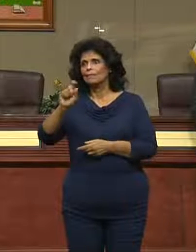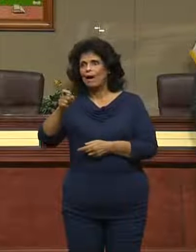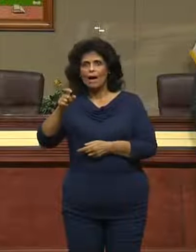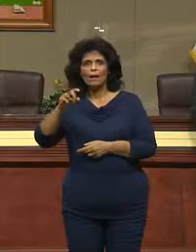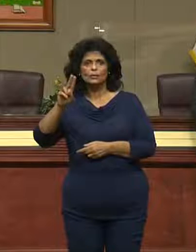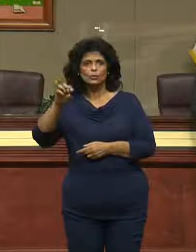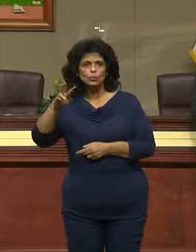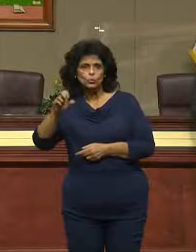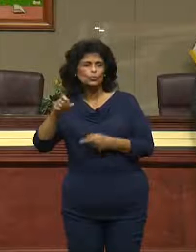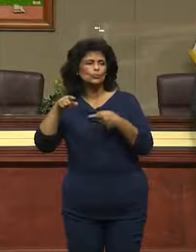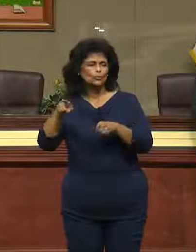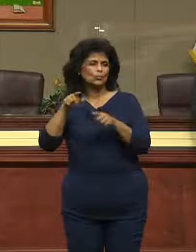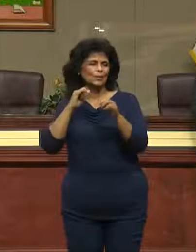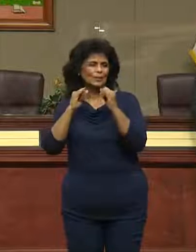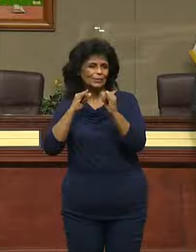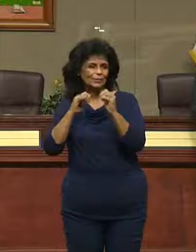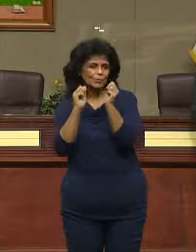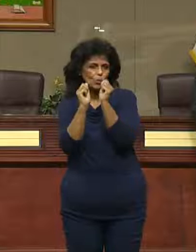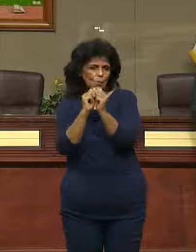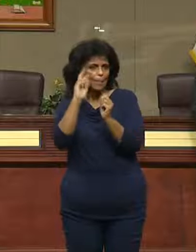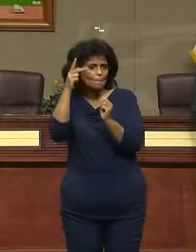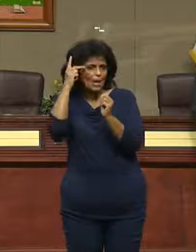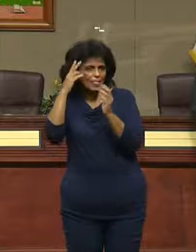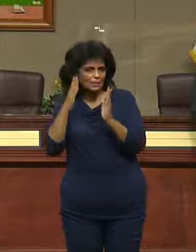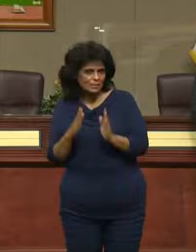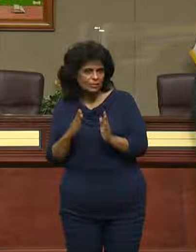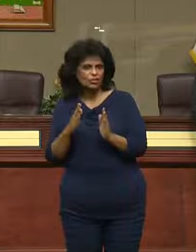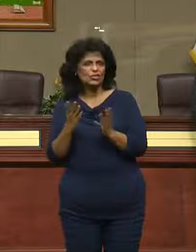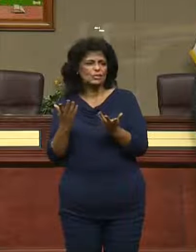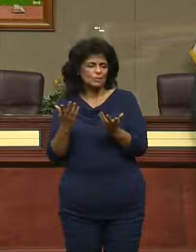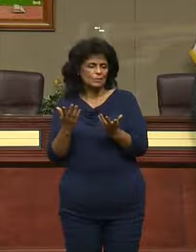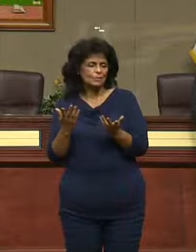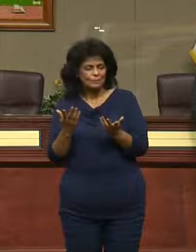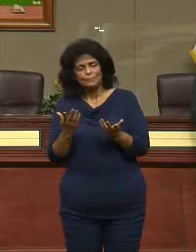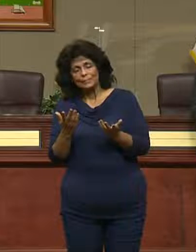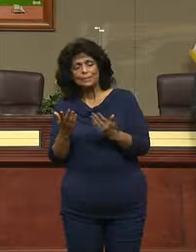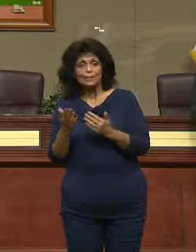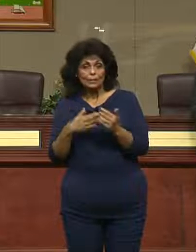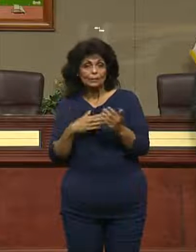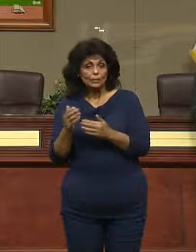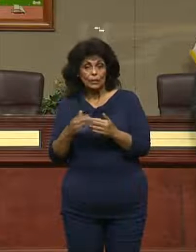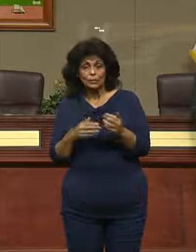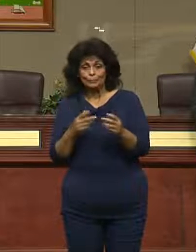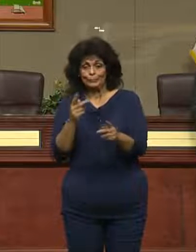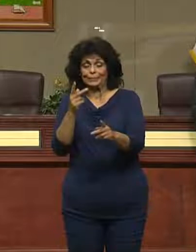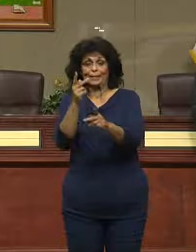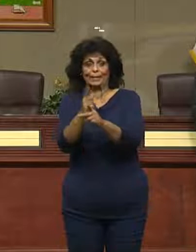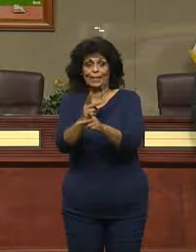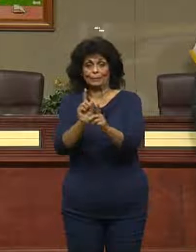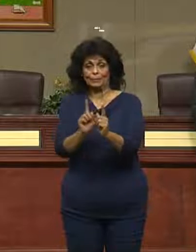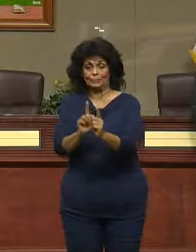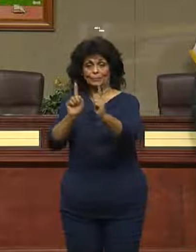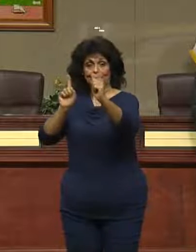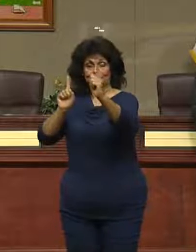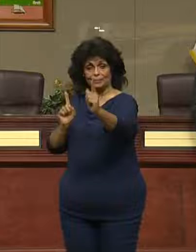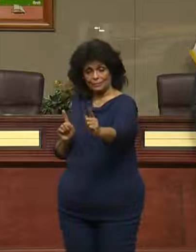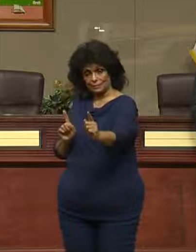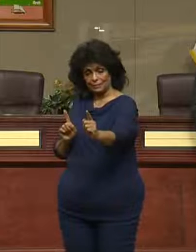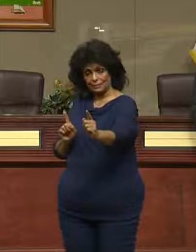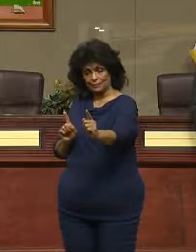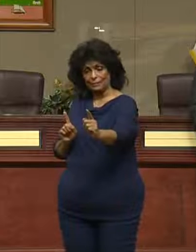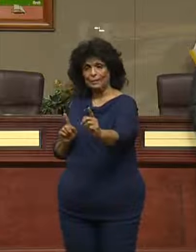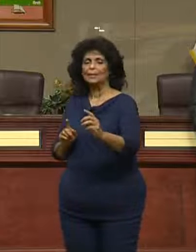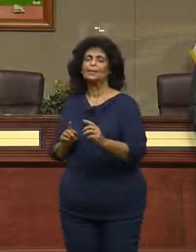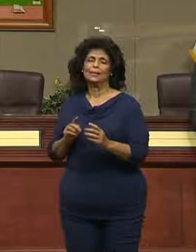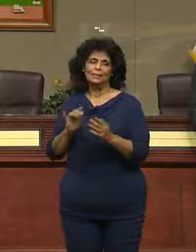an interview with a politician and so forth. Although they were kept in a certain distance apart, they were